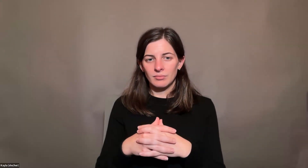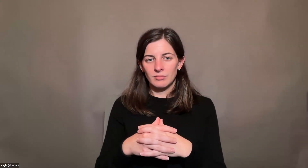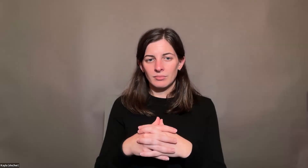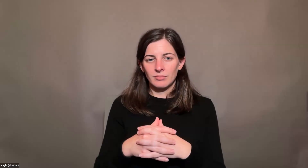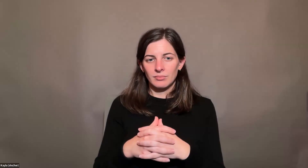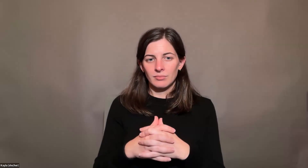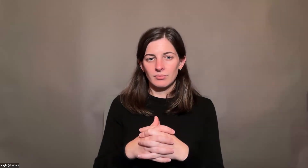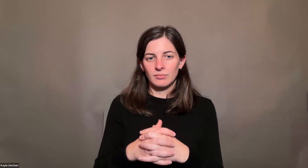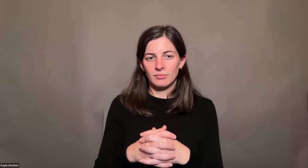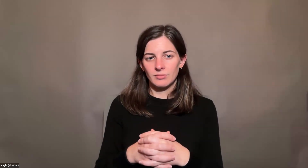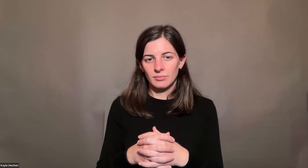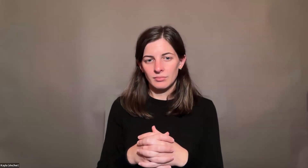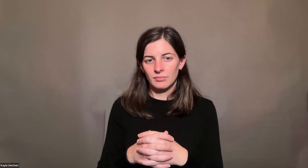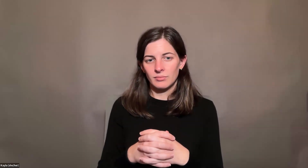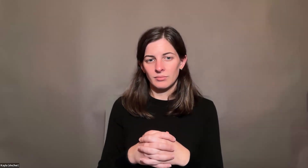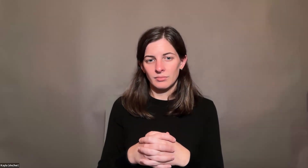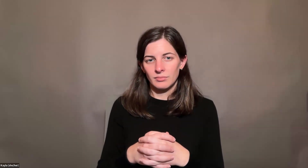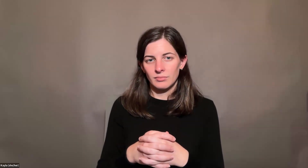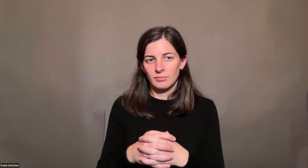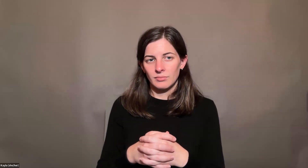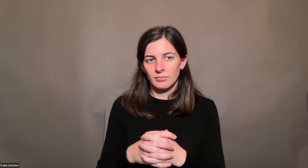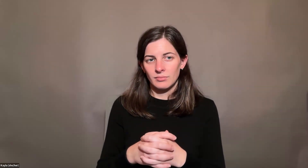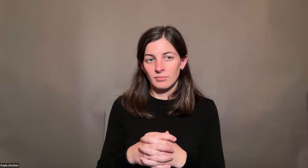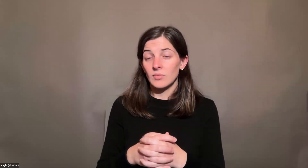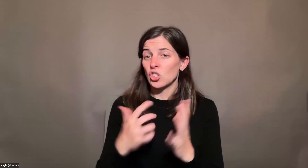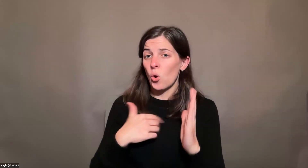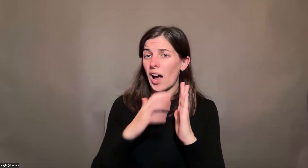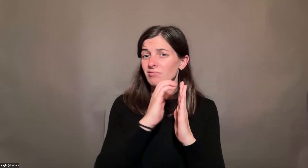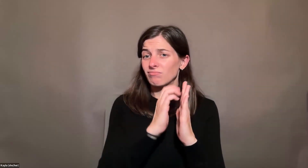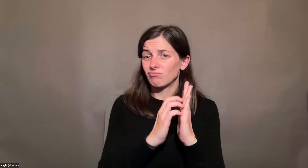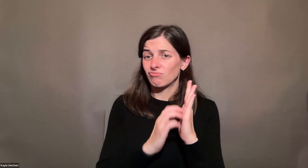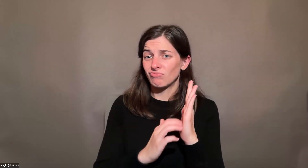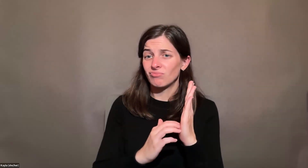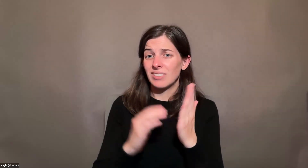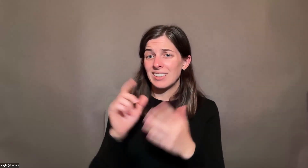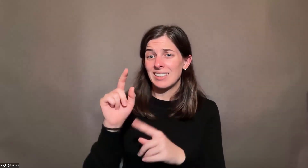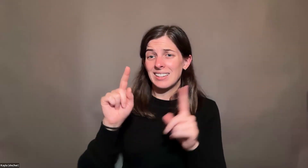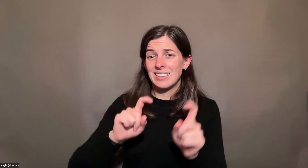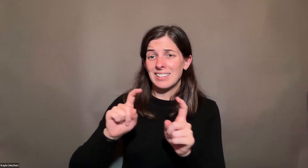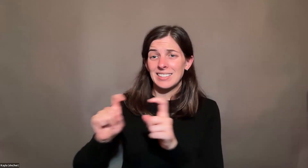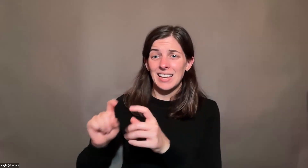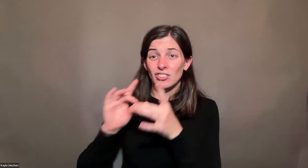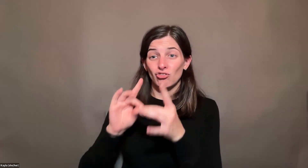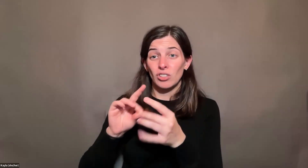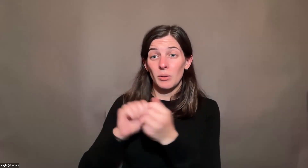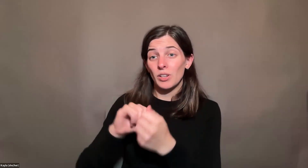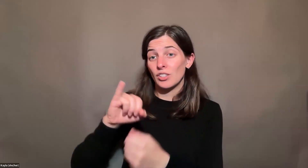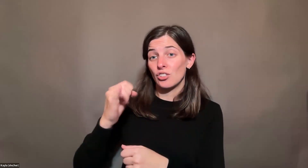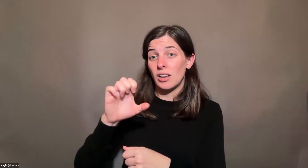yeah, here it is. So I write some test case regarding a edit.js of featured block. So in